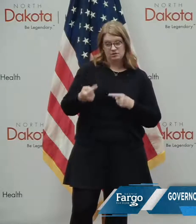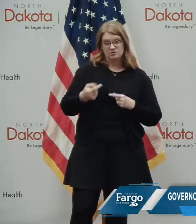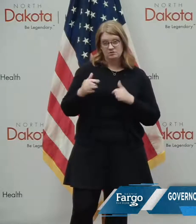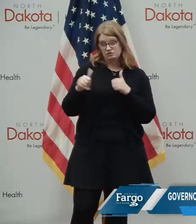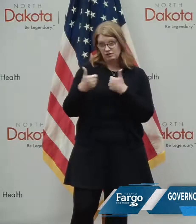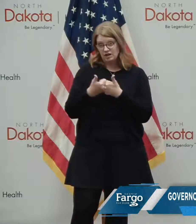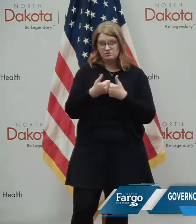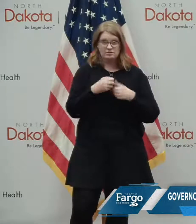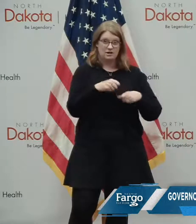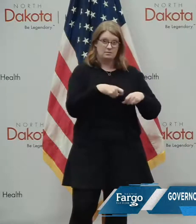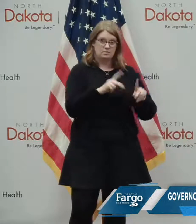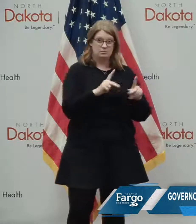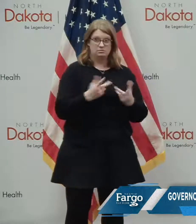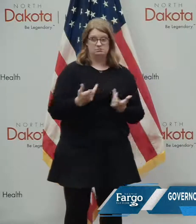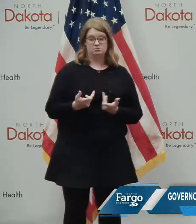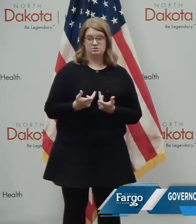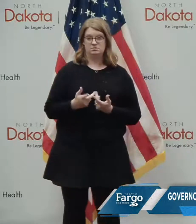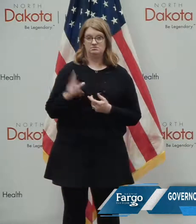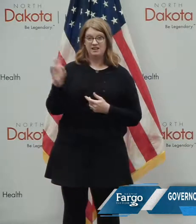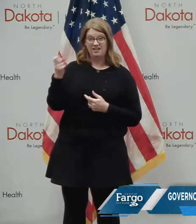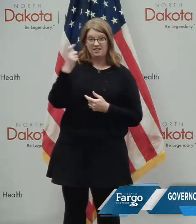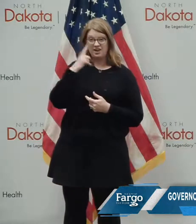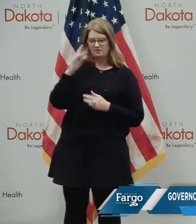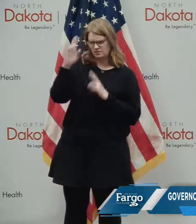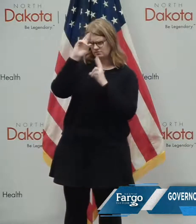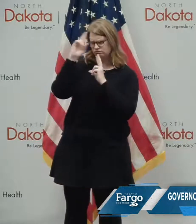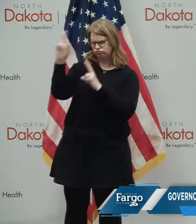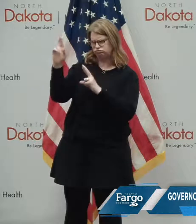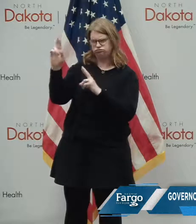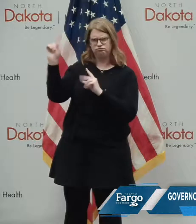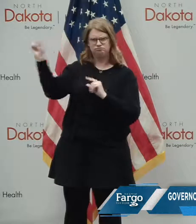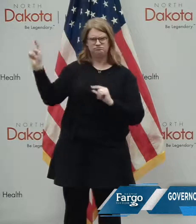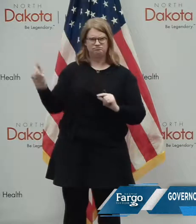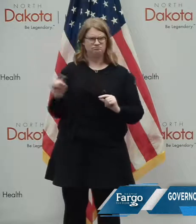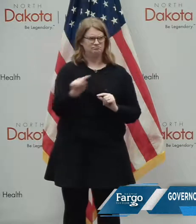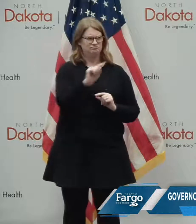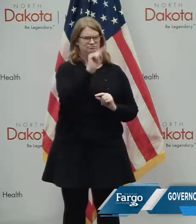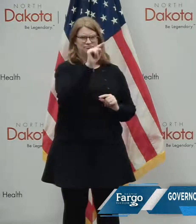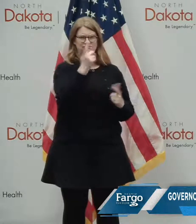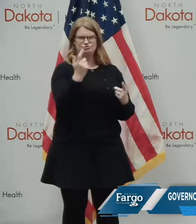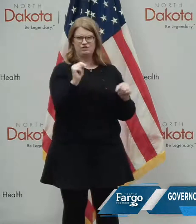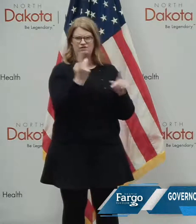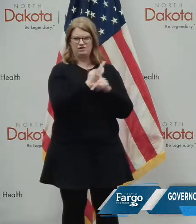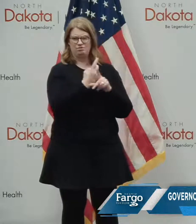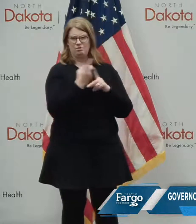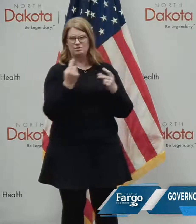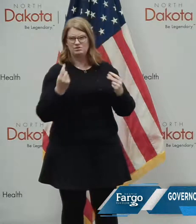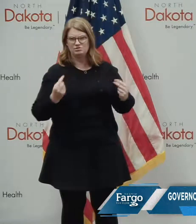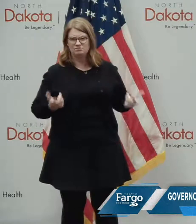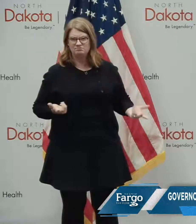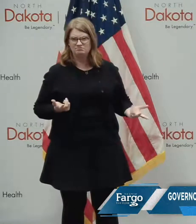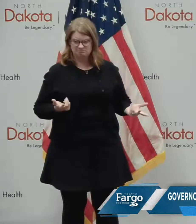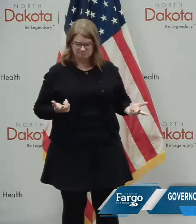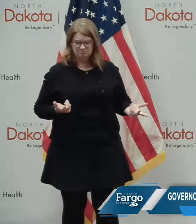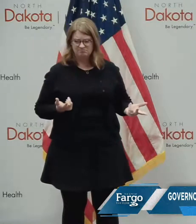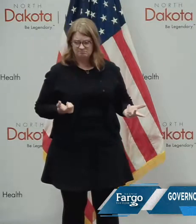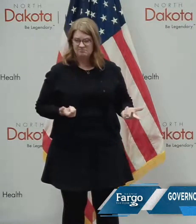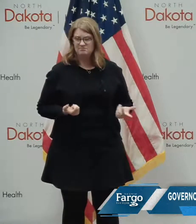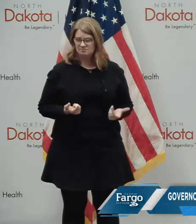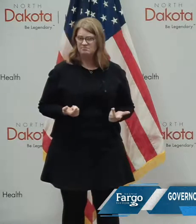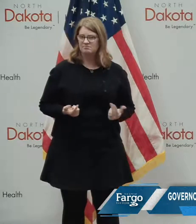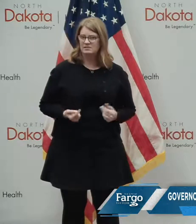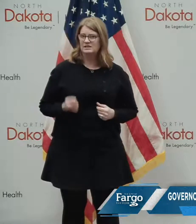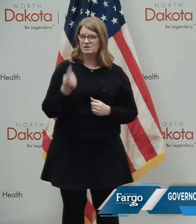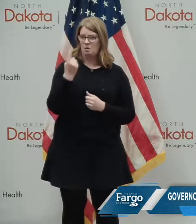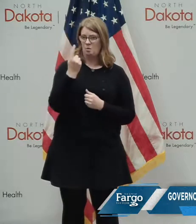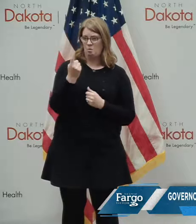every governor making the decisions that they've made from both parties to try to navigate their way through this. So there's no one way through